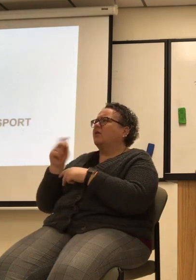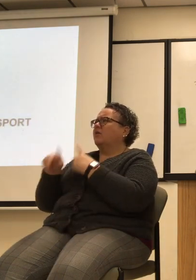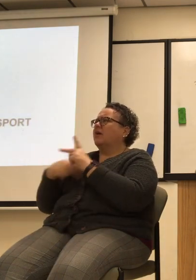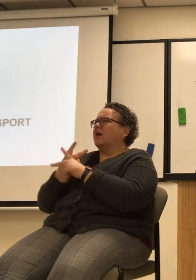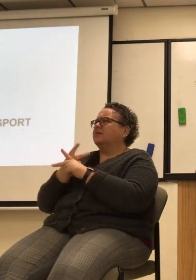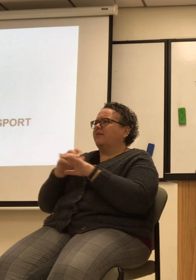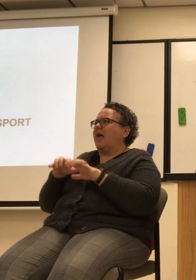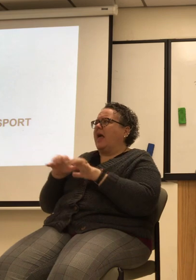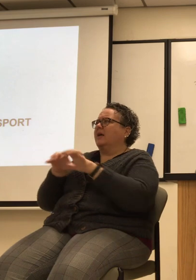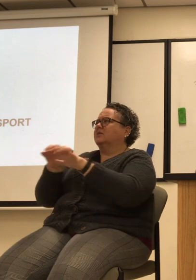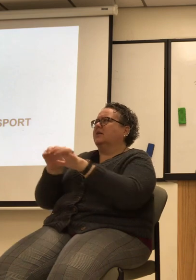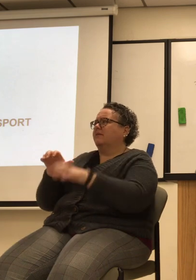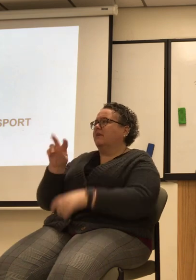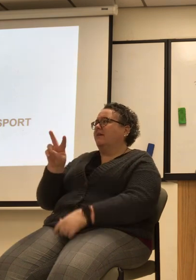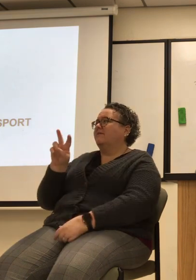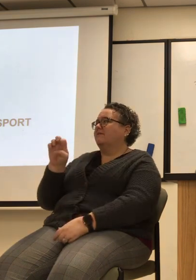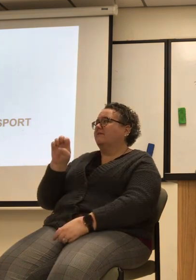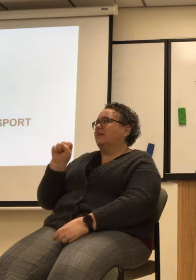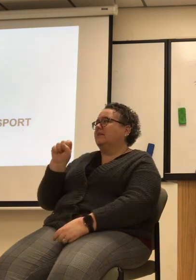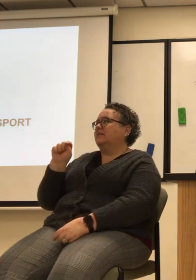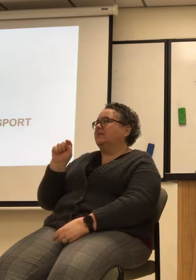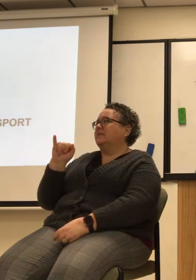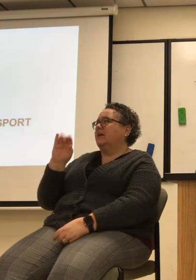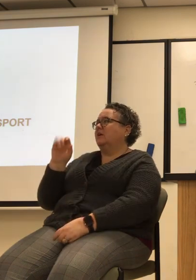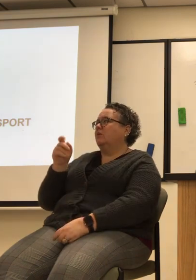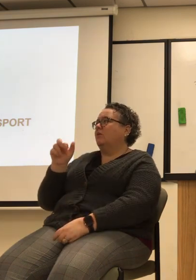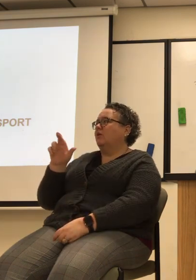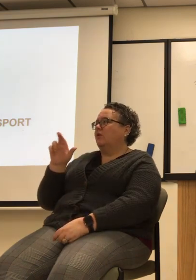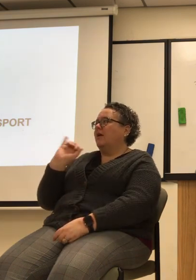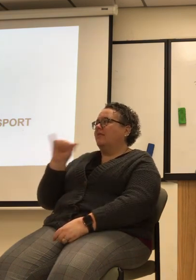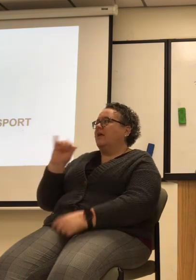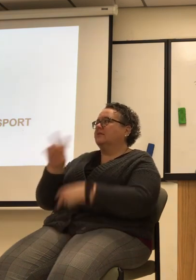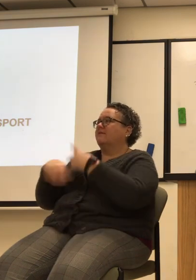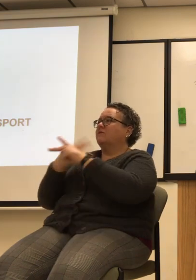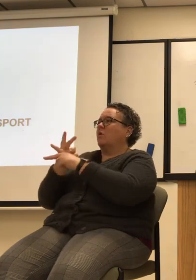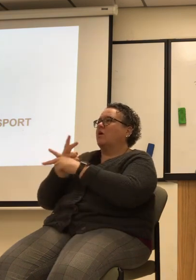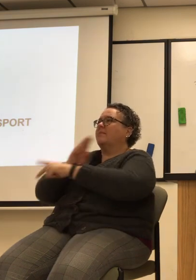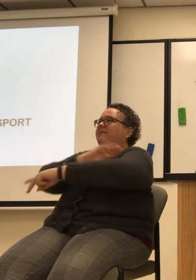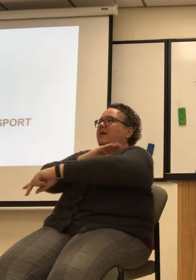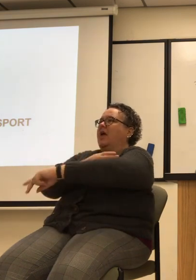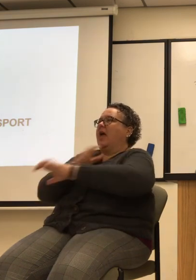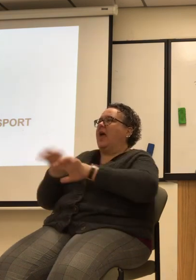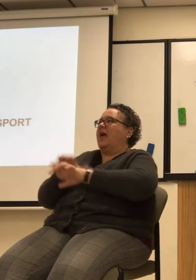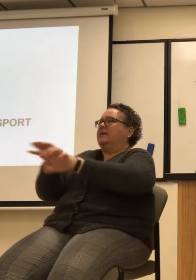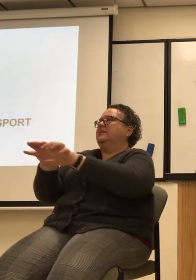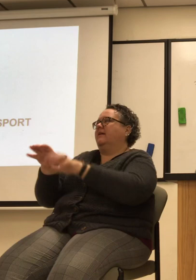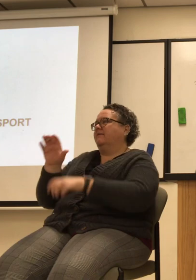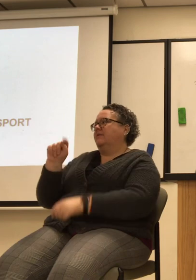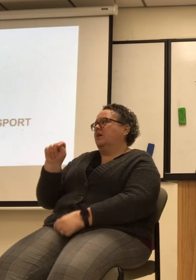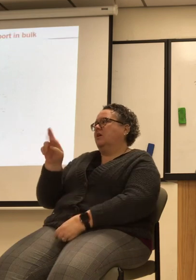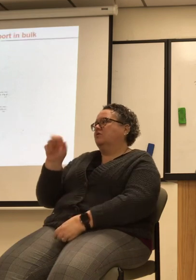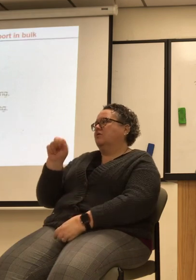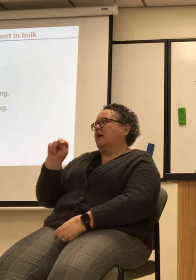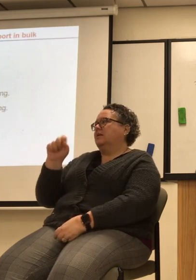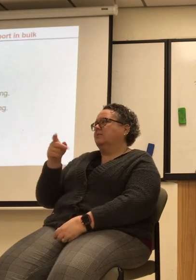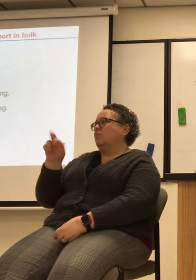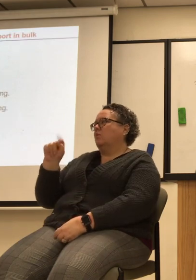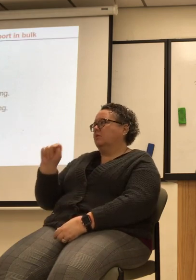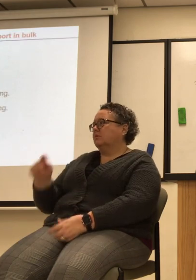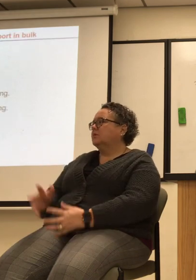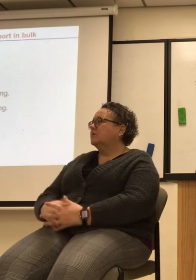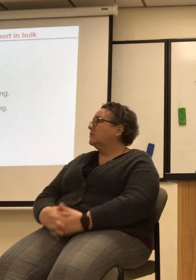active transport. Vesicular transport is a form of active transport. That's what I want to get out there.